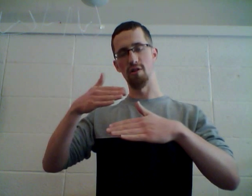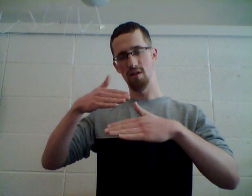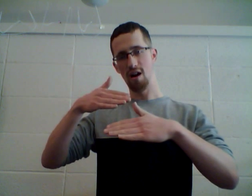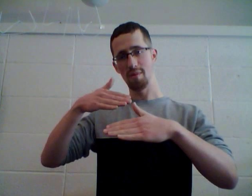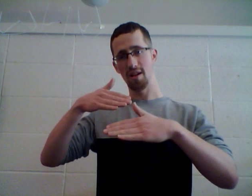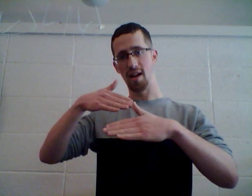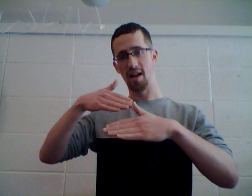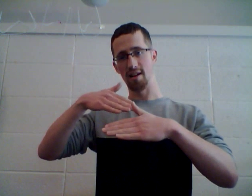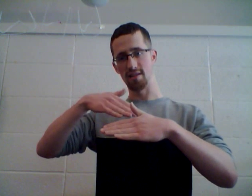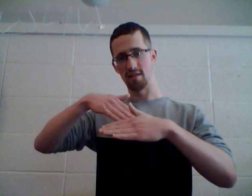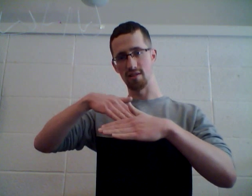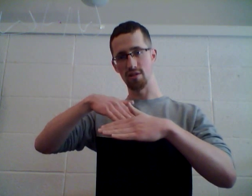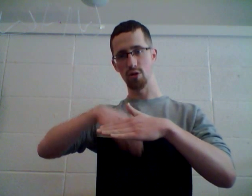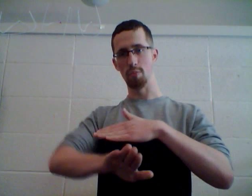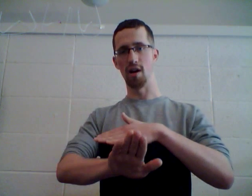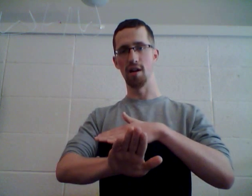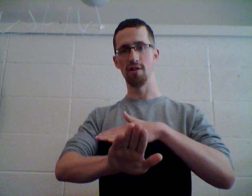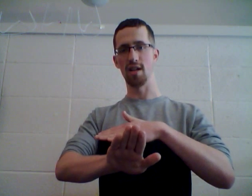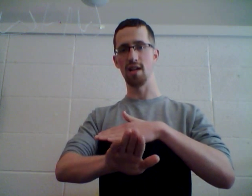your dominant hand is going to scoop underneath.